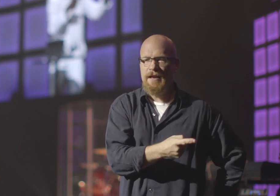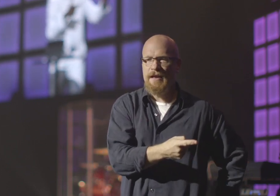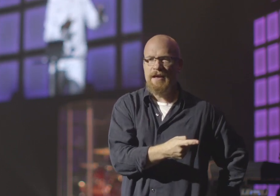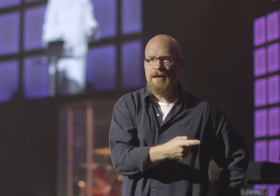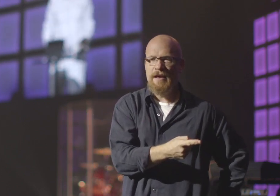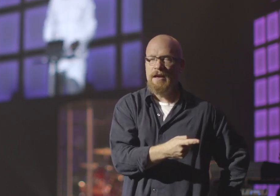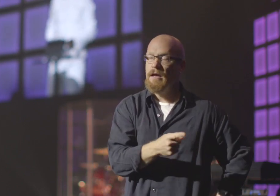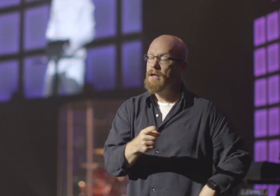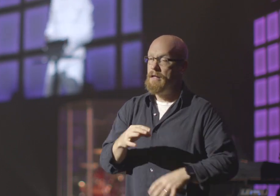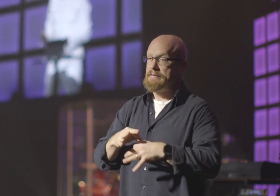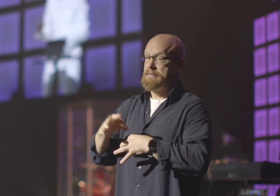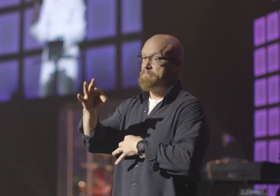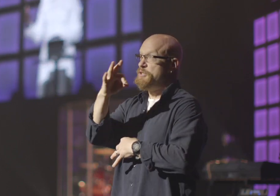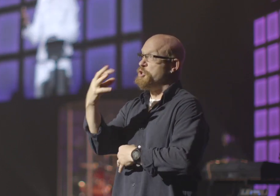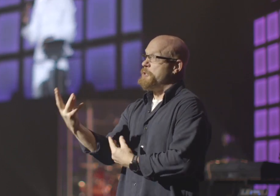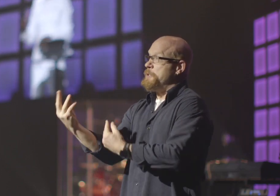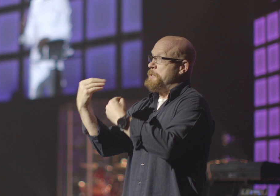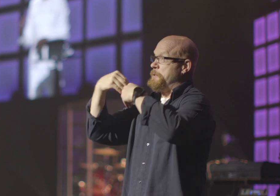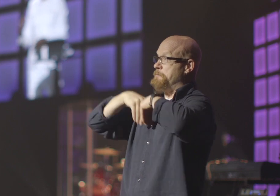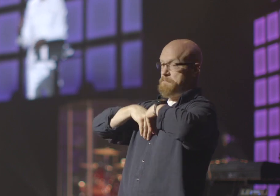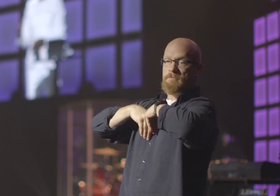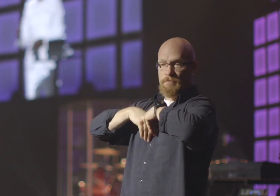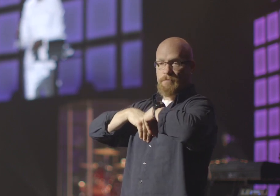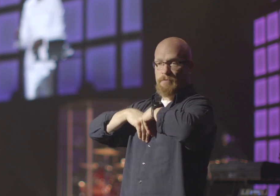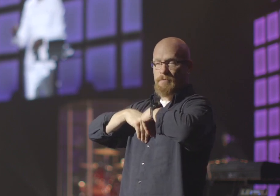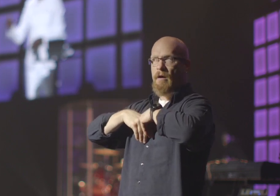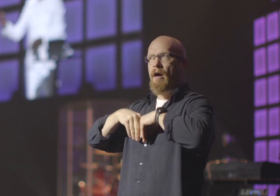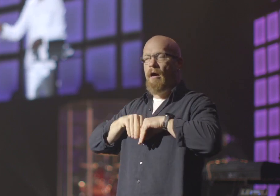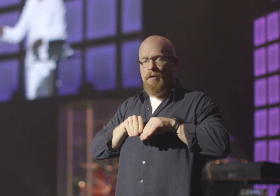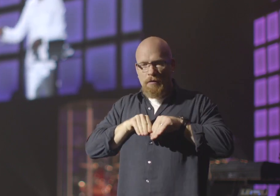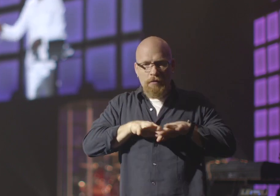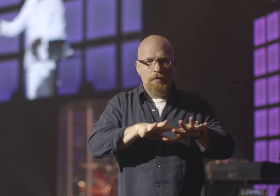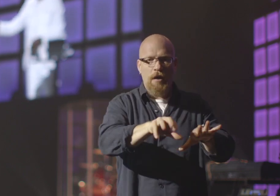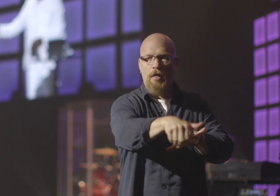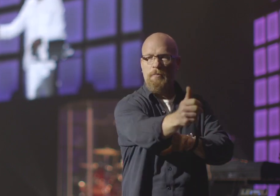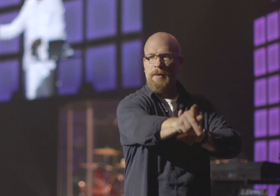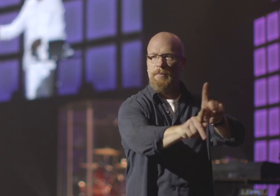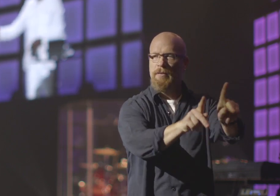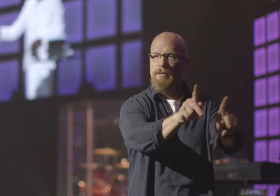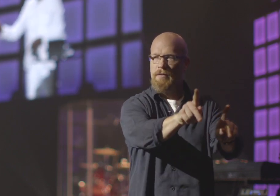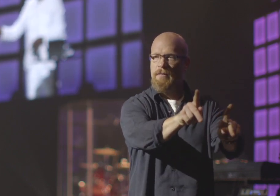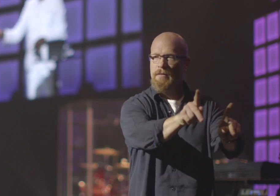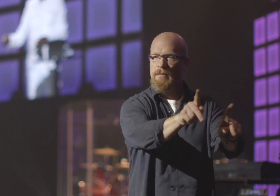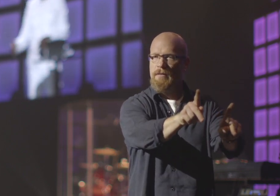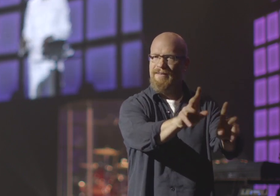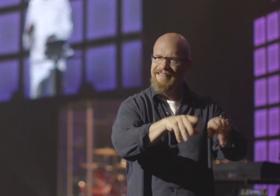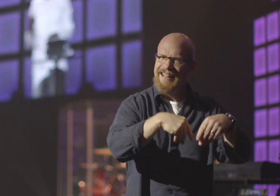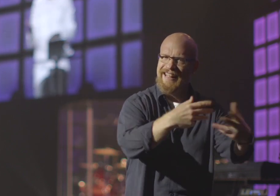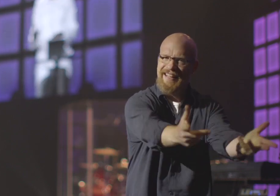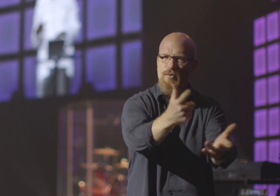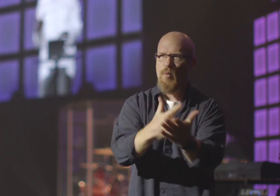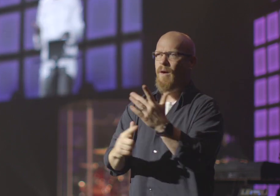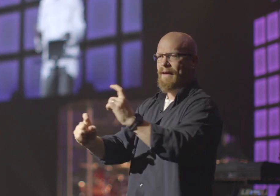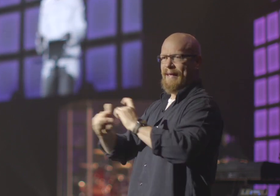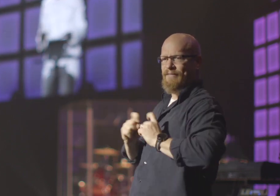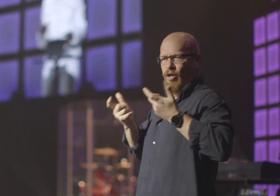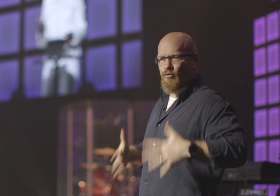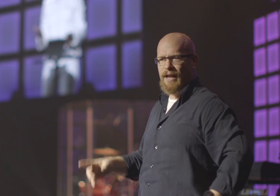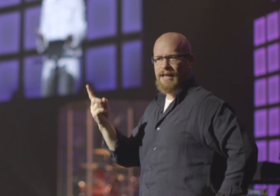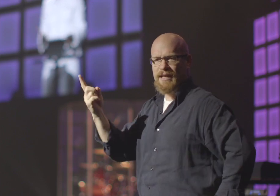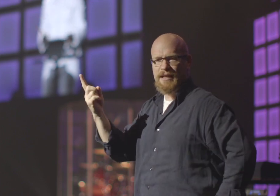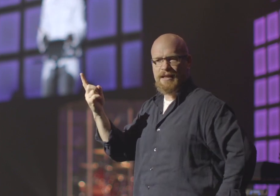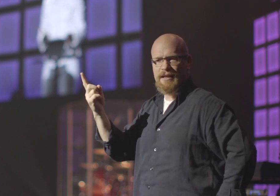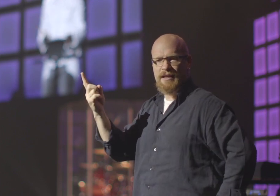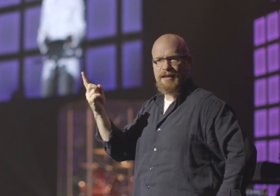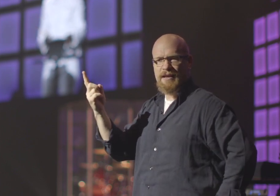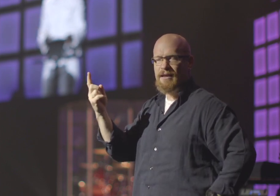sphere of influence to influence someone else to receive what you will already have, which is a personal relationship with the